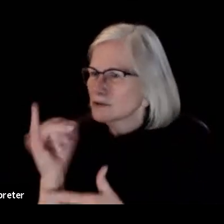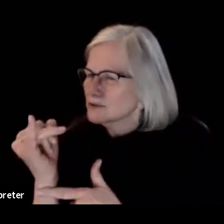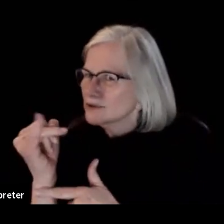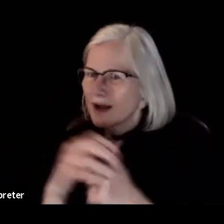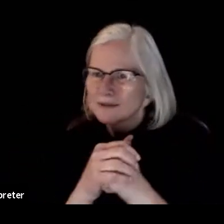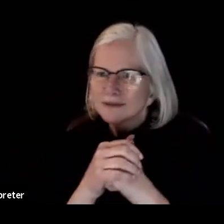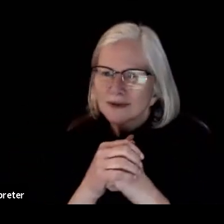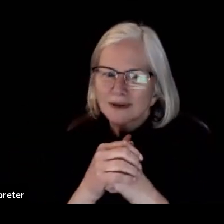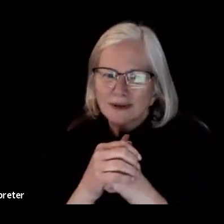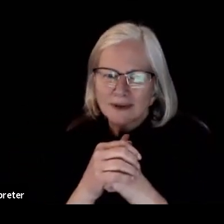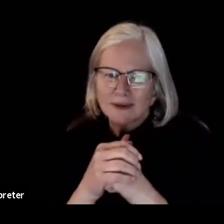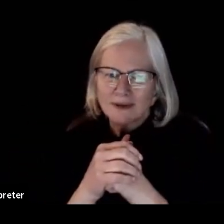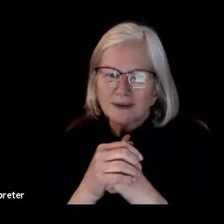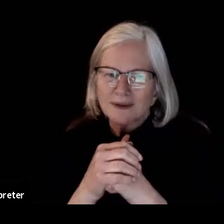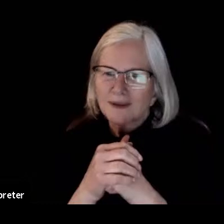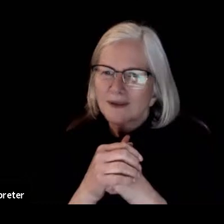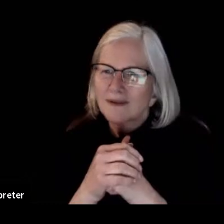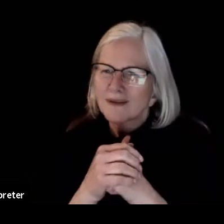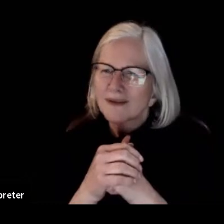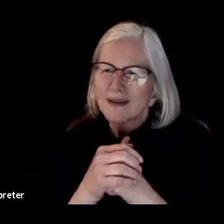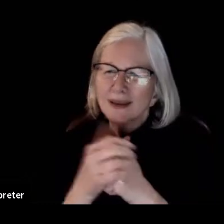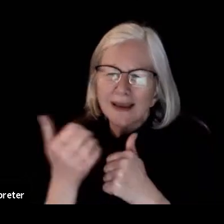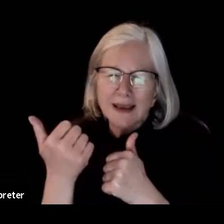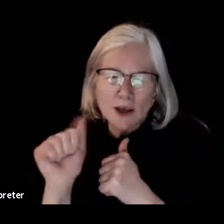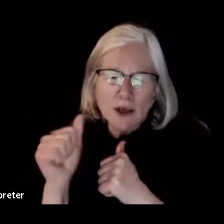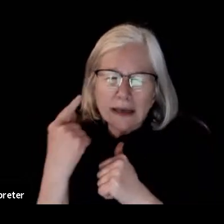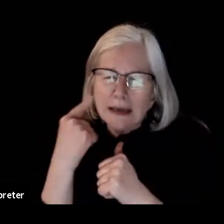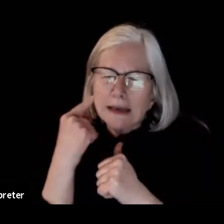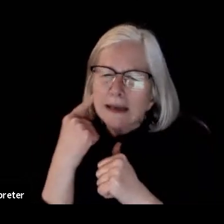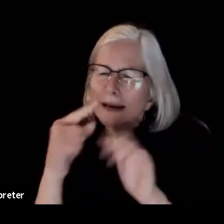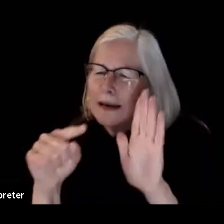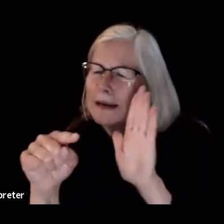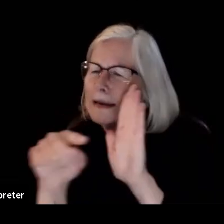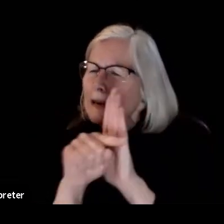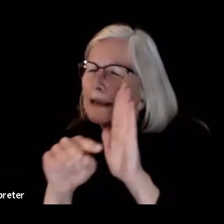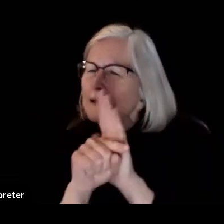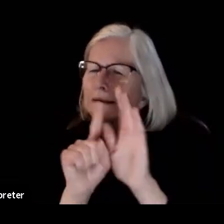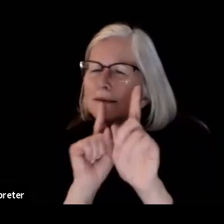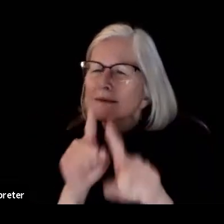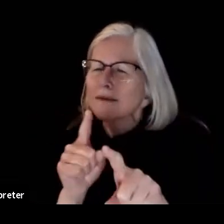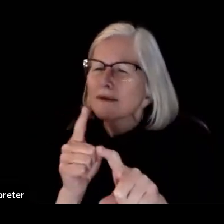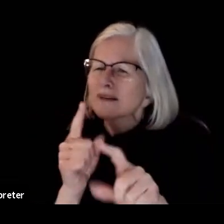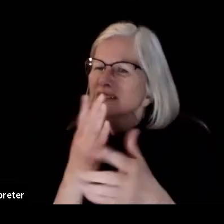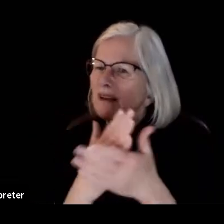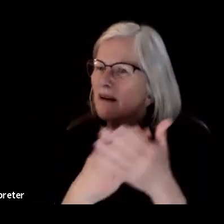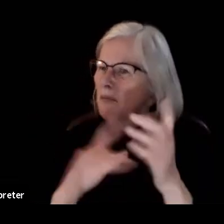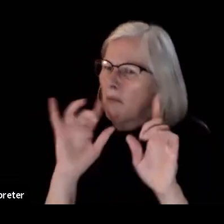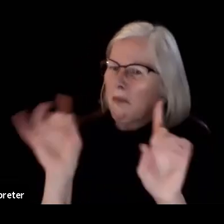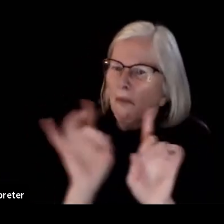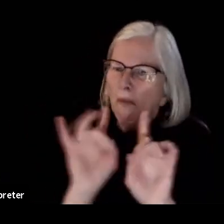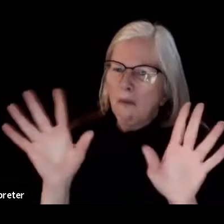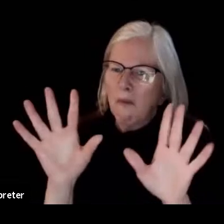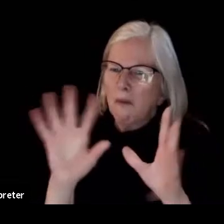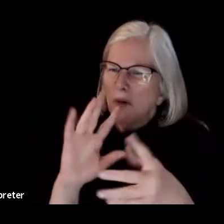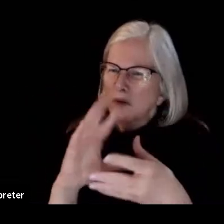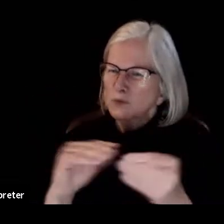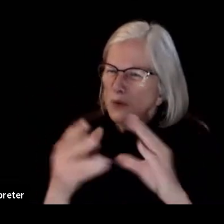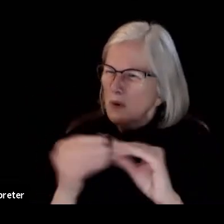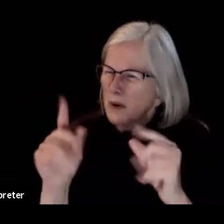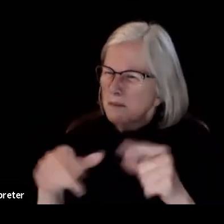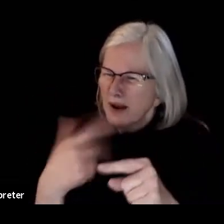negative reactions? Because we're still hearing people say horror stories of the vaccine. Do we have any stats or data to say that though that's only happened in